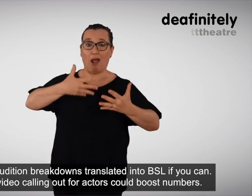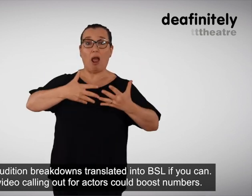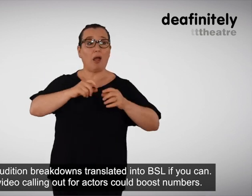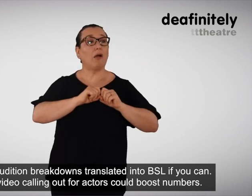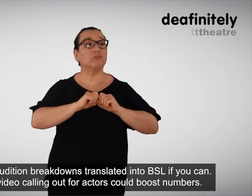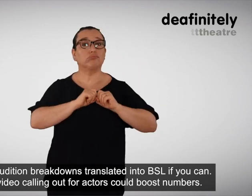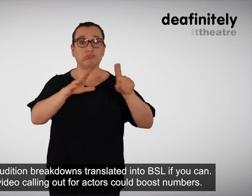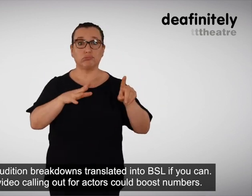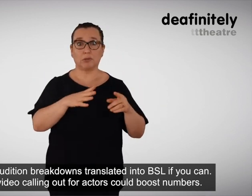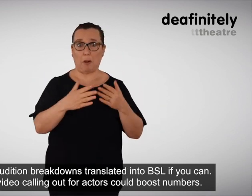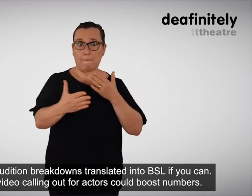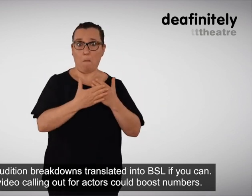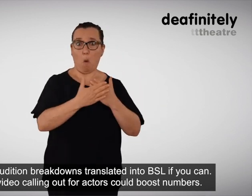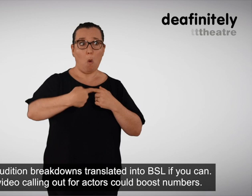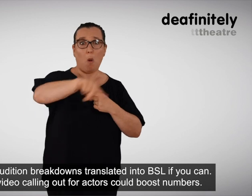of applications.